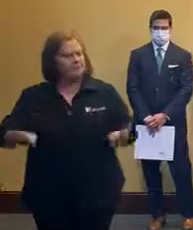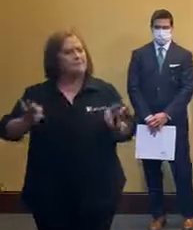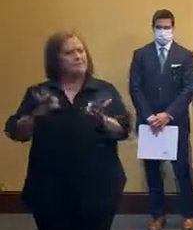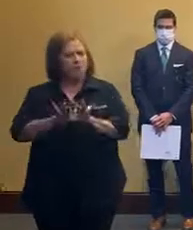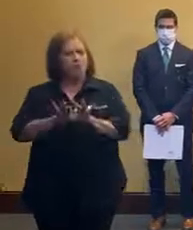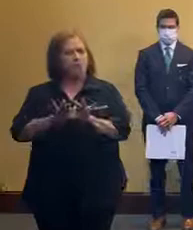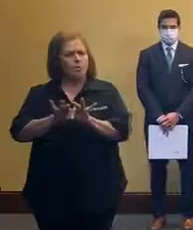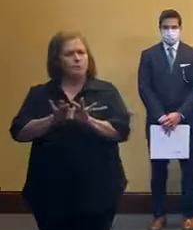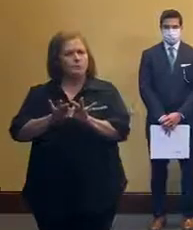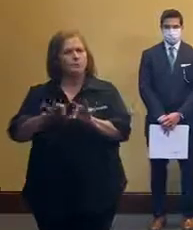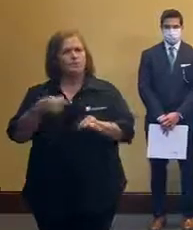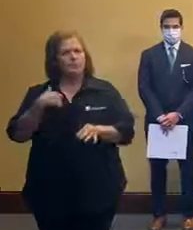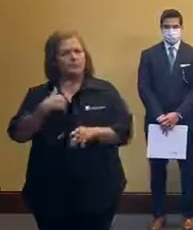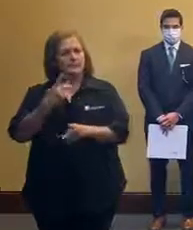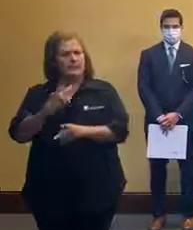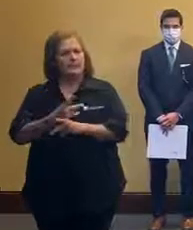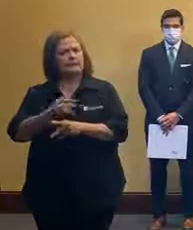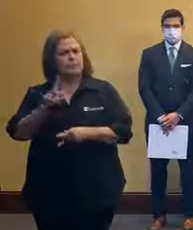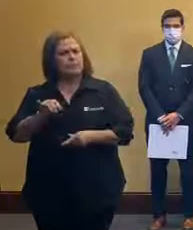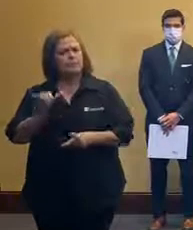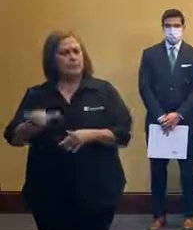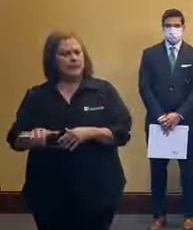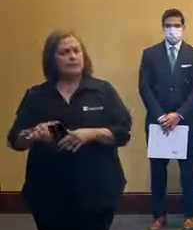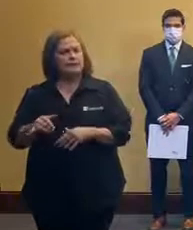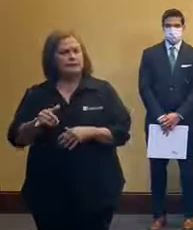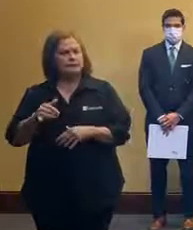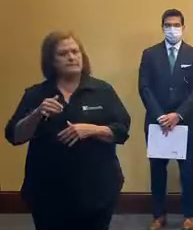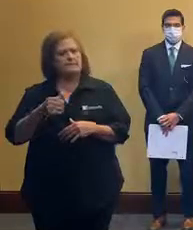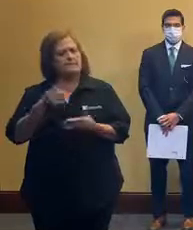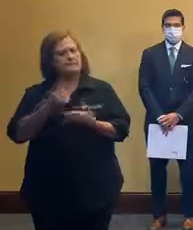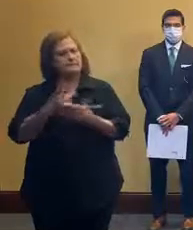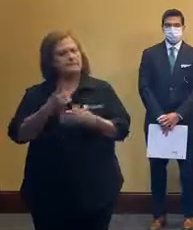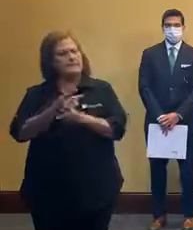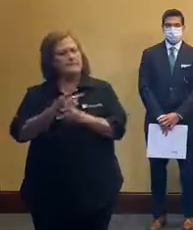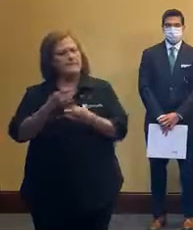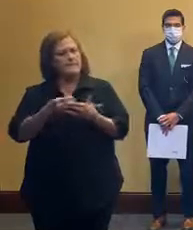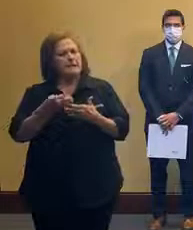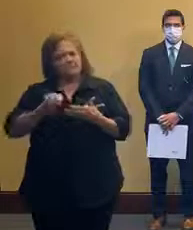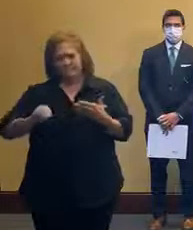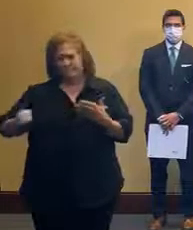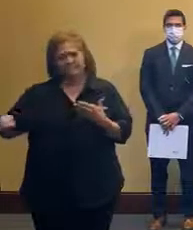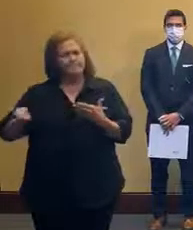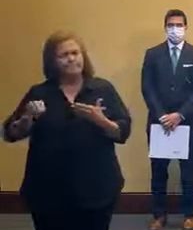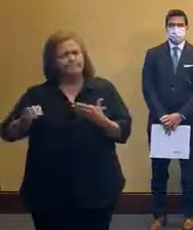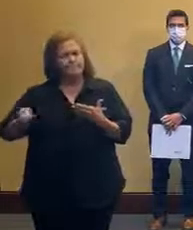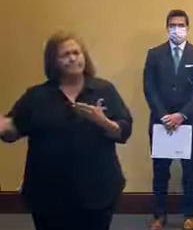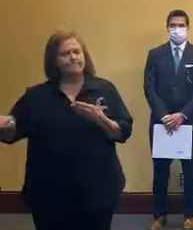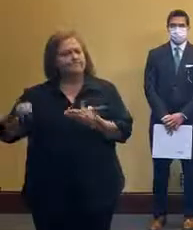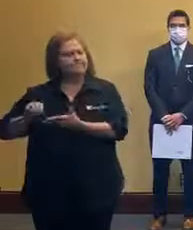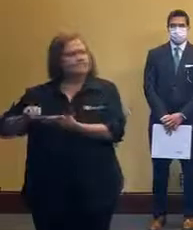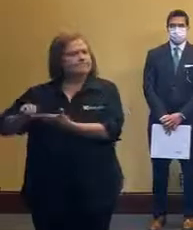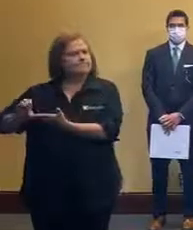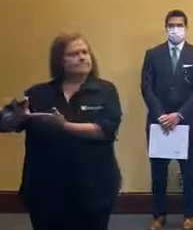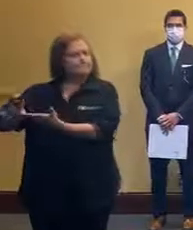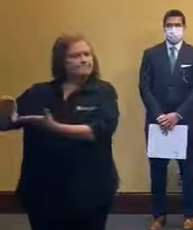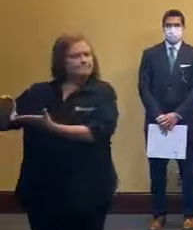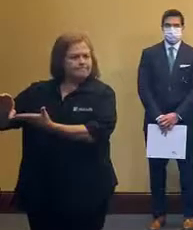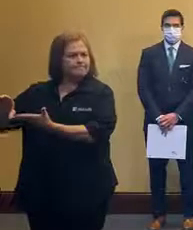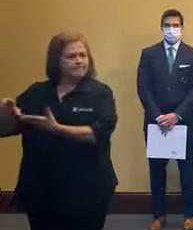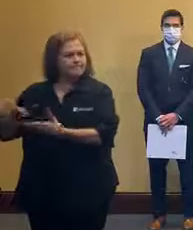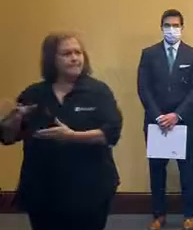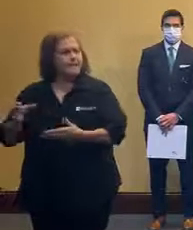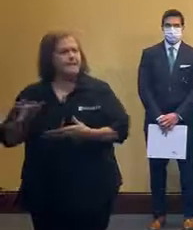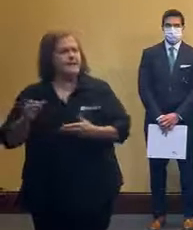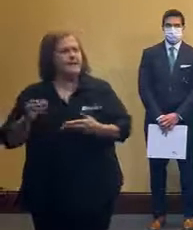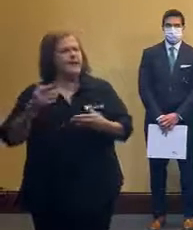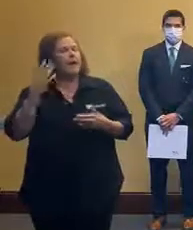vital that we do that. Our rainy day fund, leave it alone, but grow it. And not even knowing that we would deal